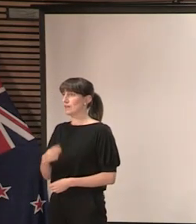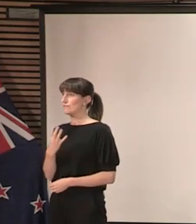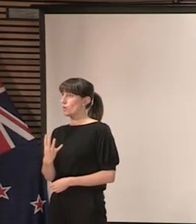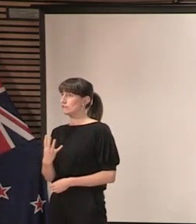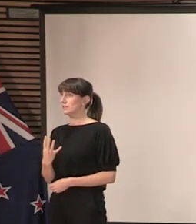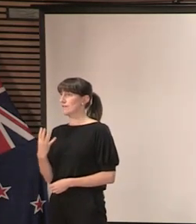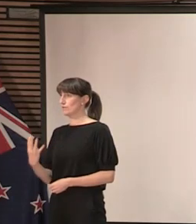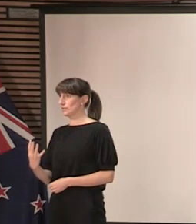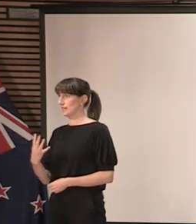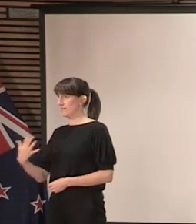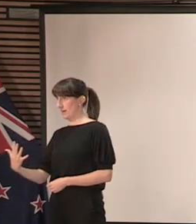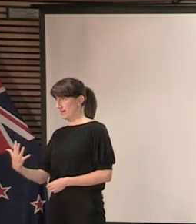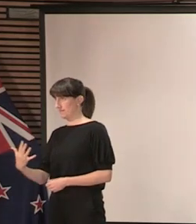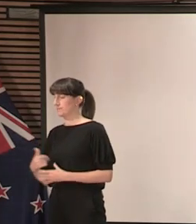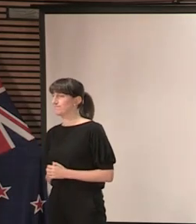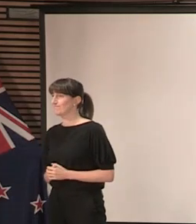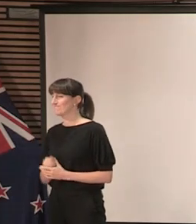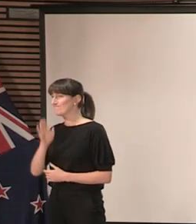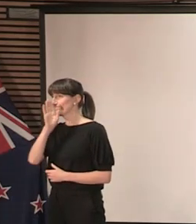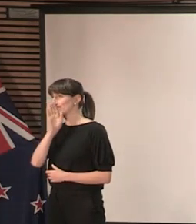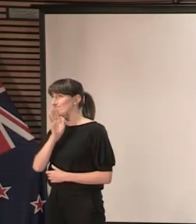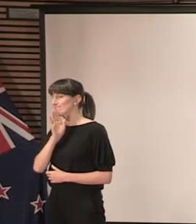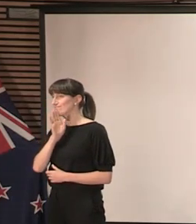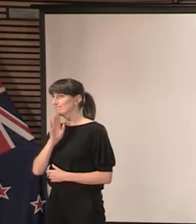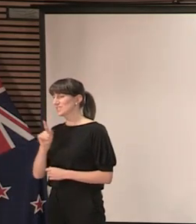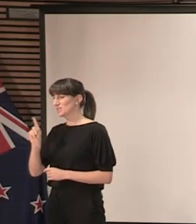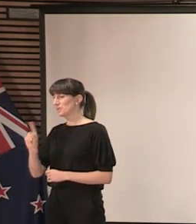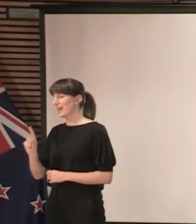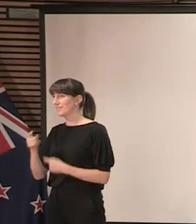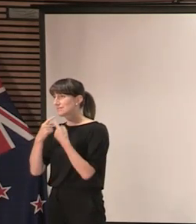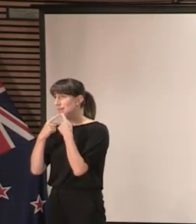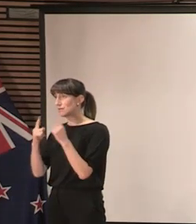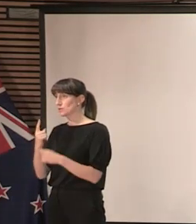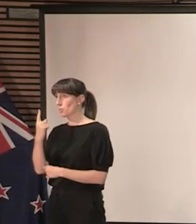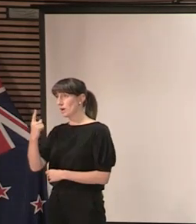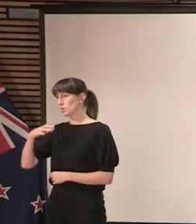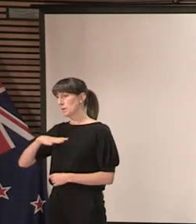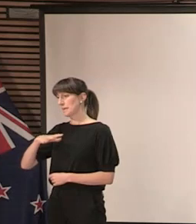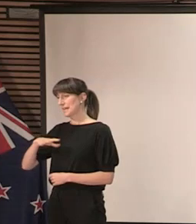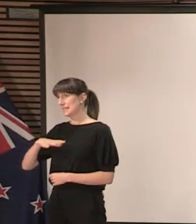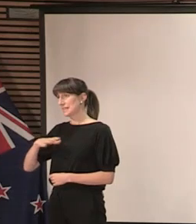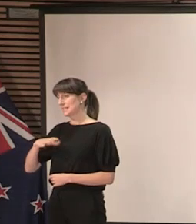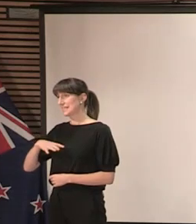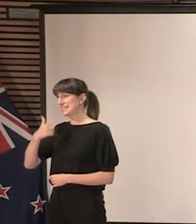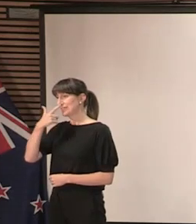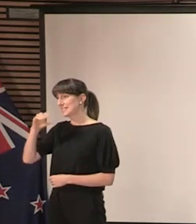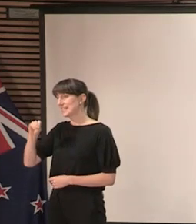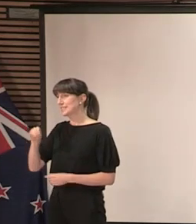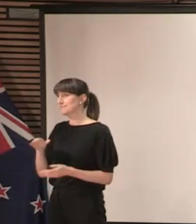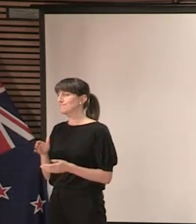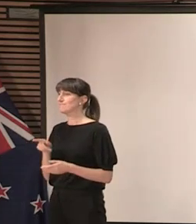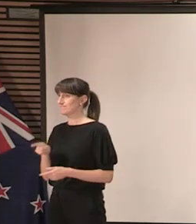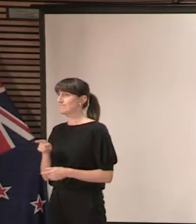1,445. Sadly, today I am reporting the death of a woman in her 70s who had COVID-19